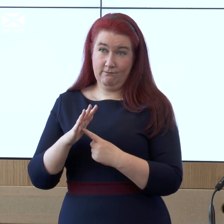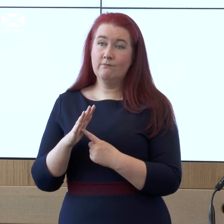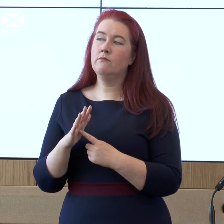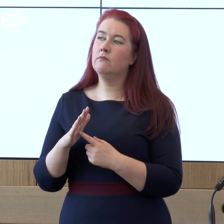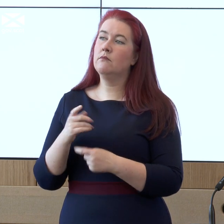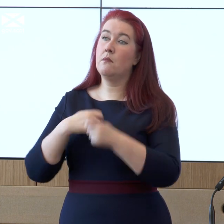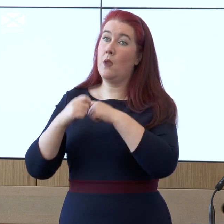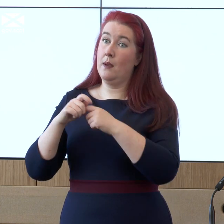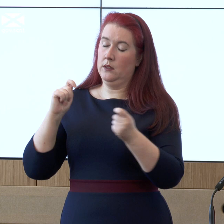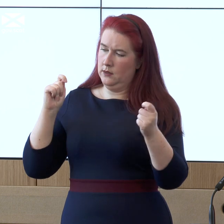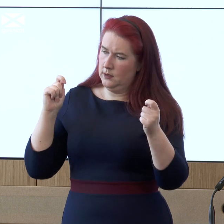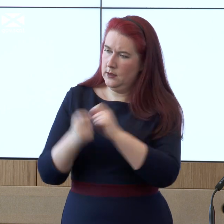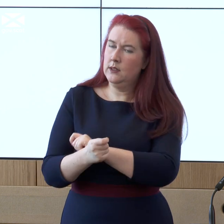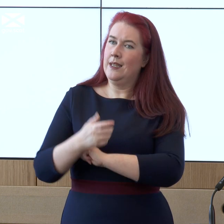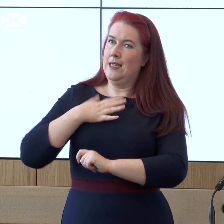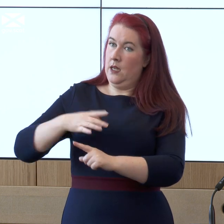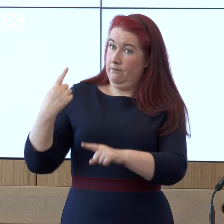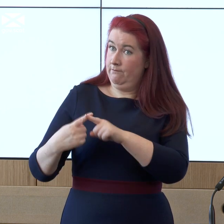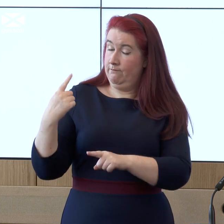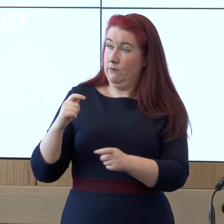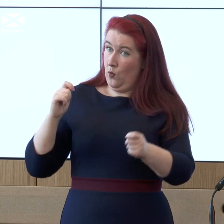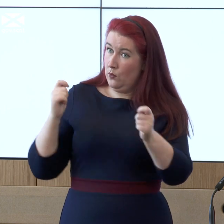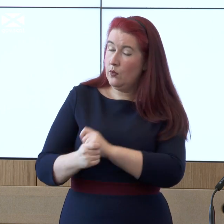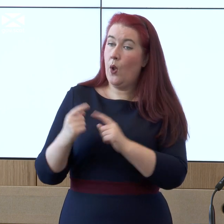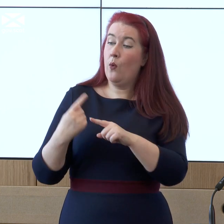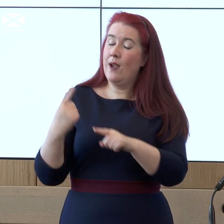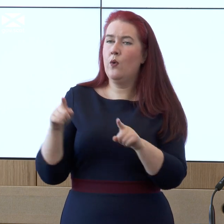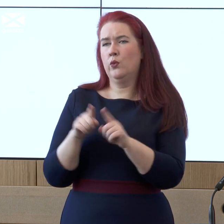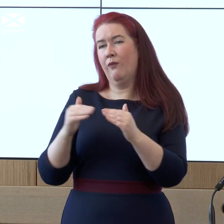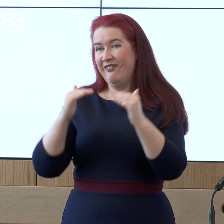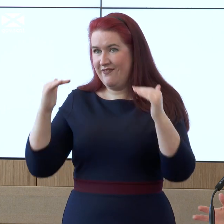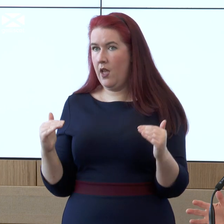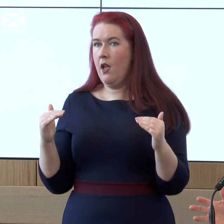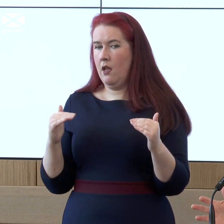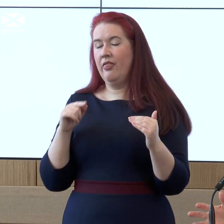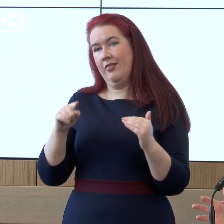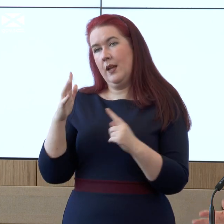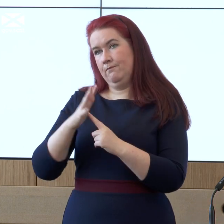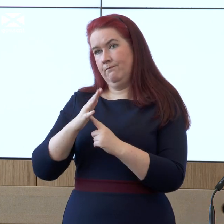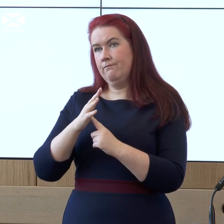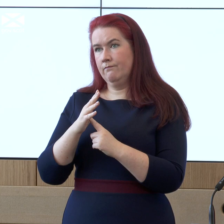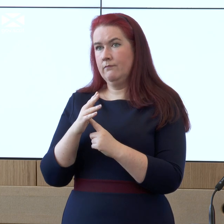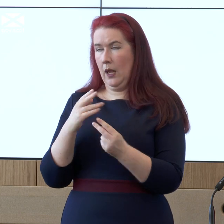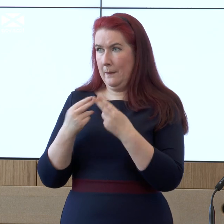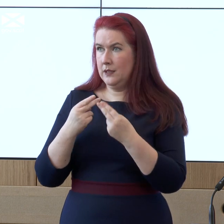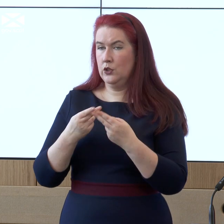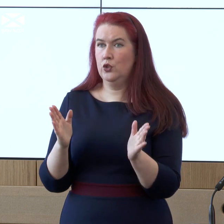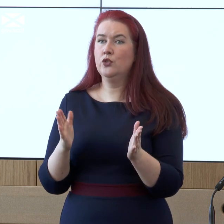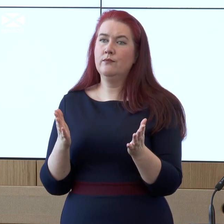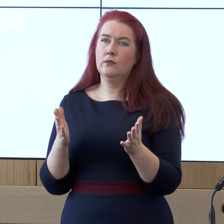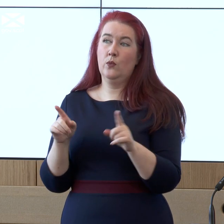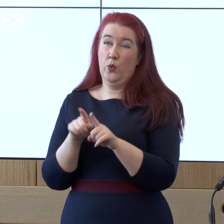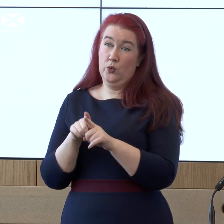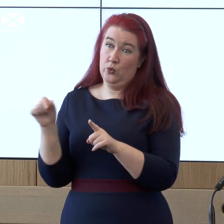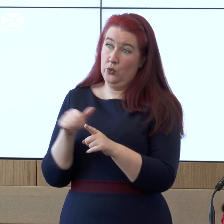transition quickly and also fairly must be the message and drive the outcome of the